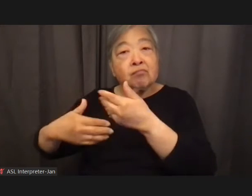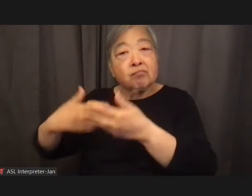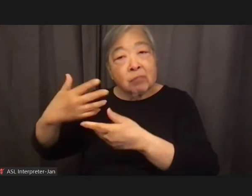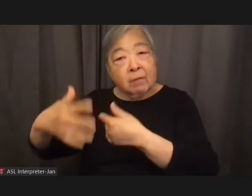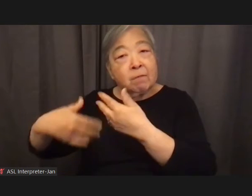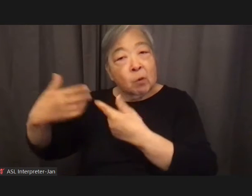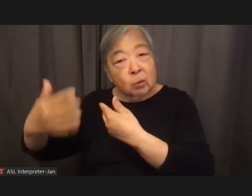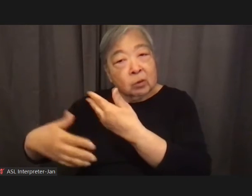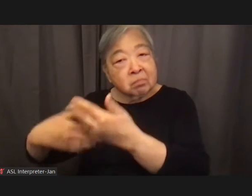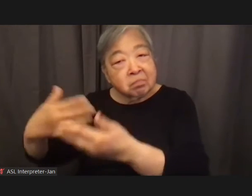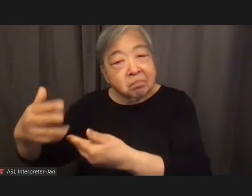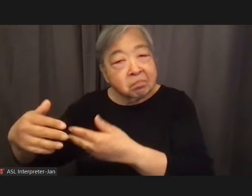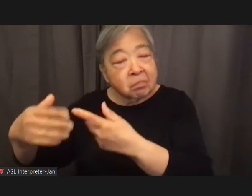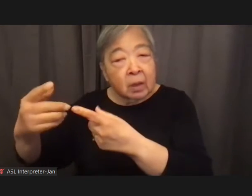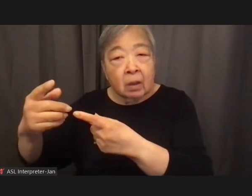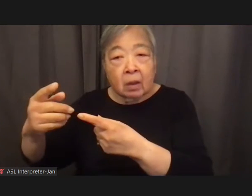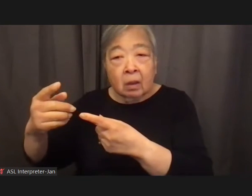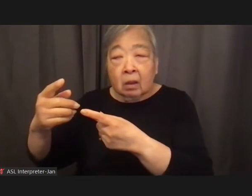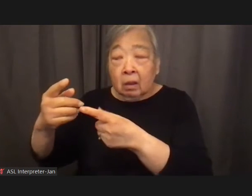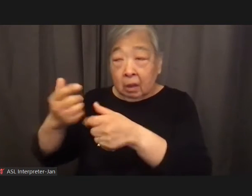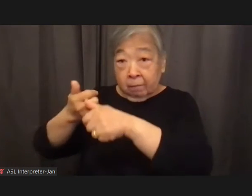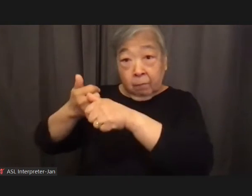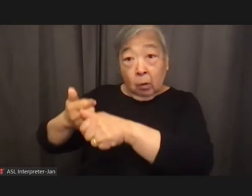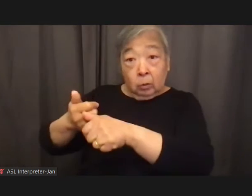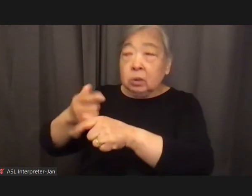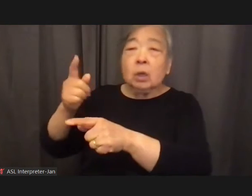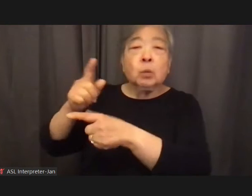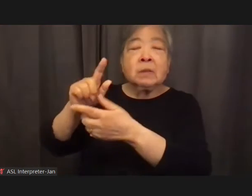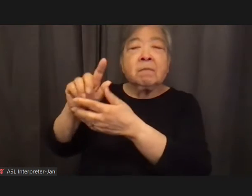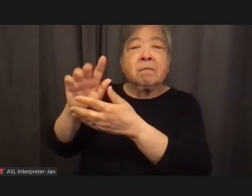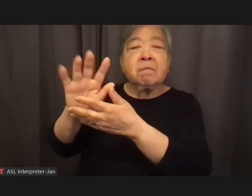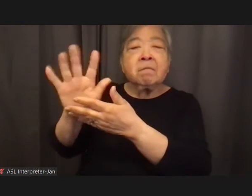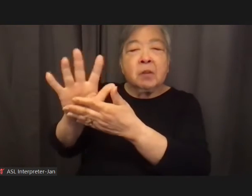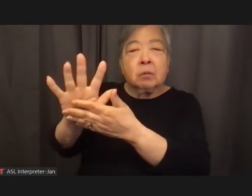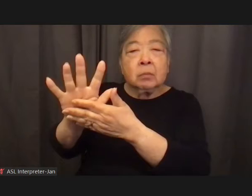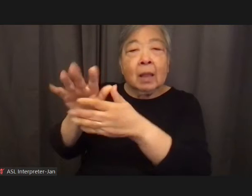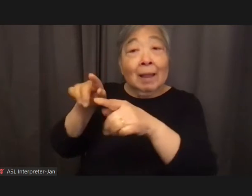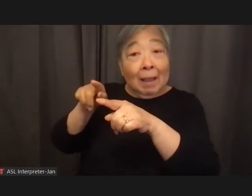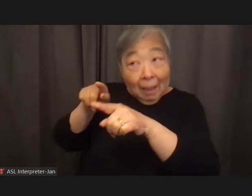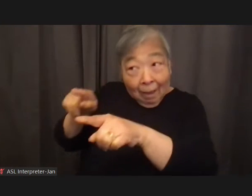done exactly at the time that it was filmed as it was happening.